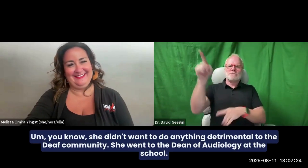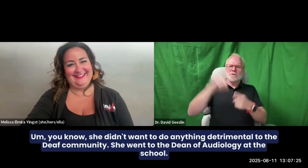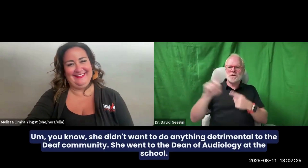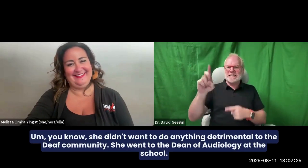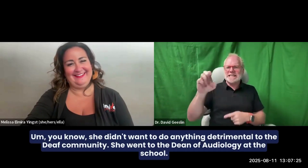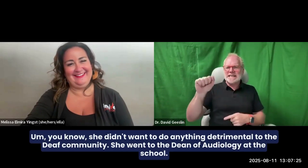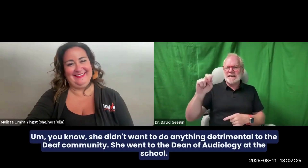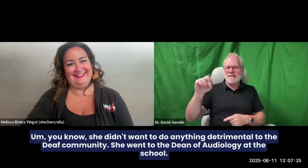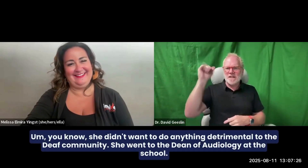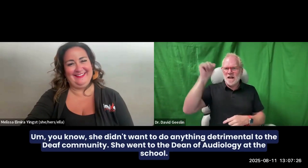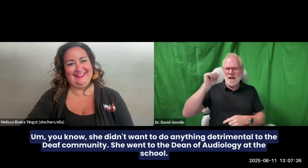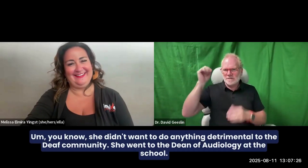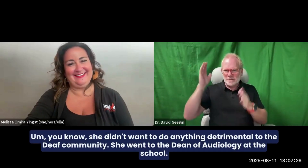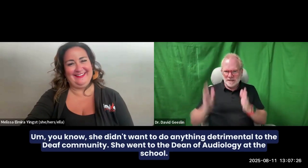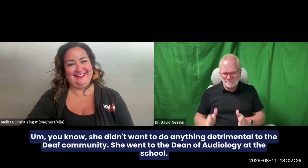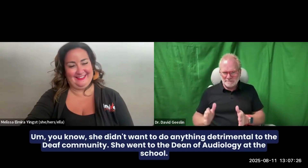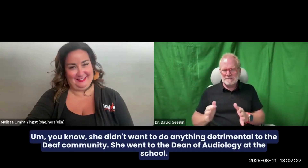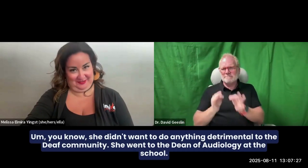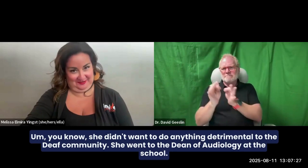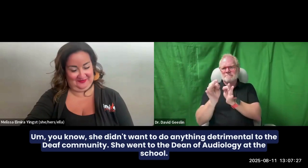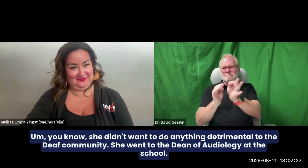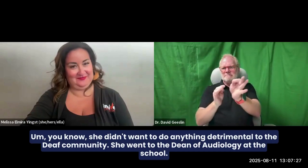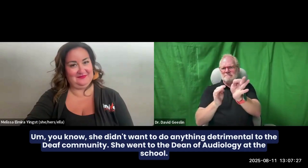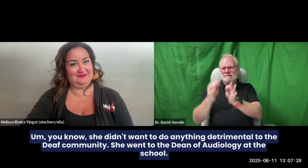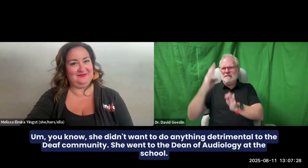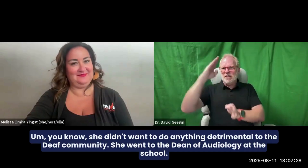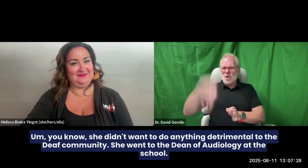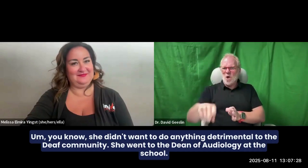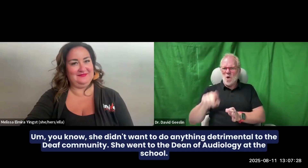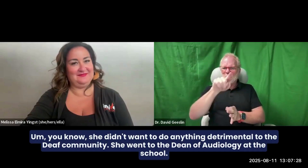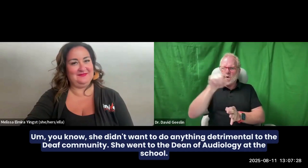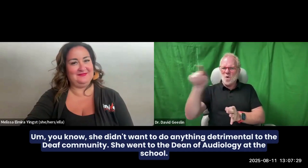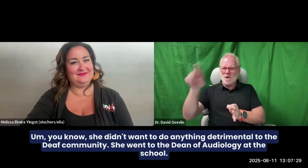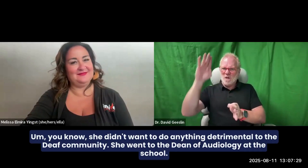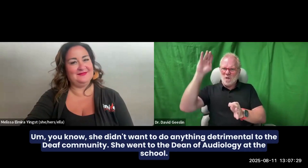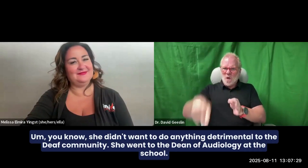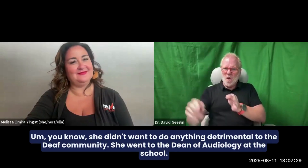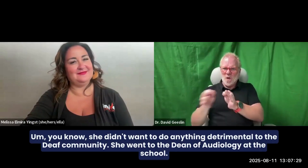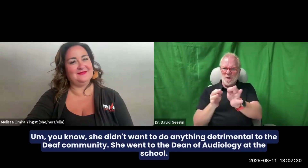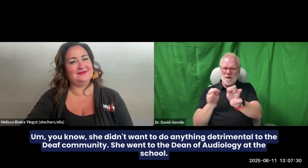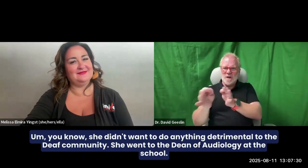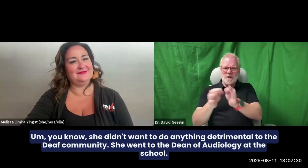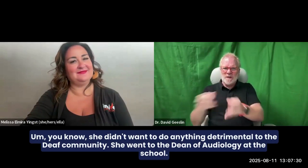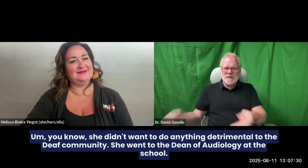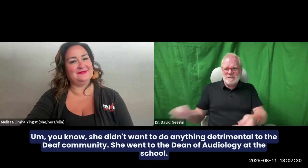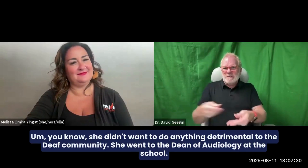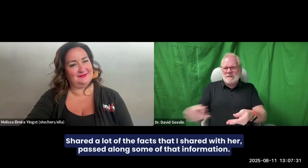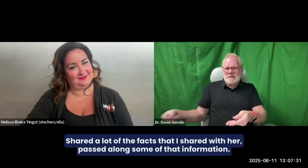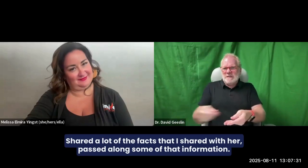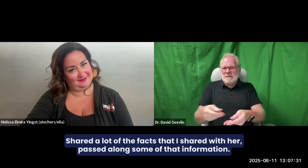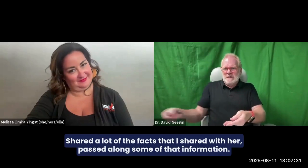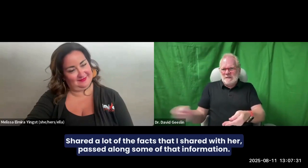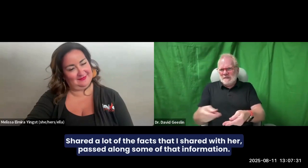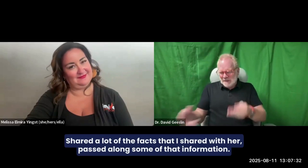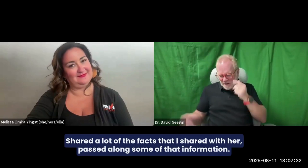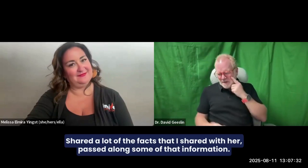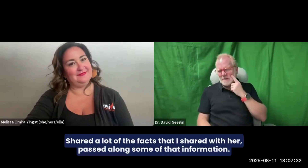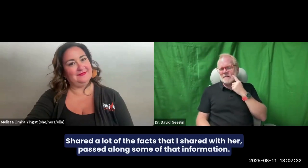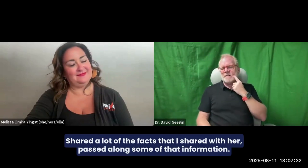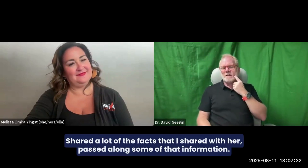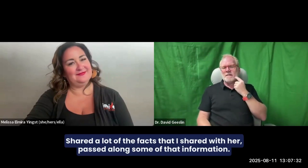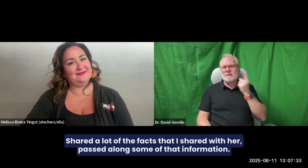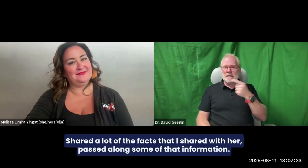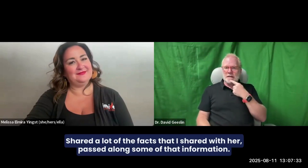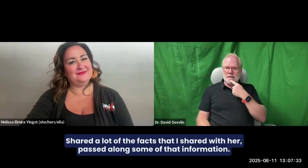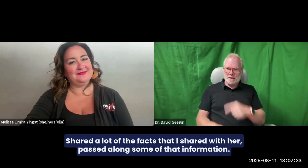She didn't want to do anything detrimental to the deaf community. She went to the dean of audiology at the school, shared a lot of the facts